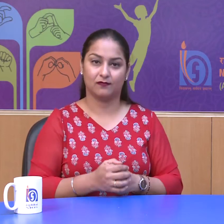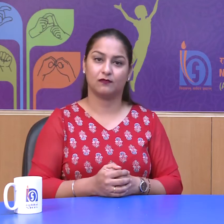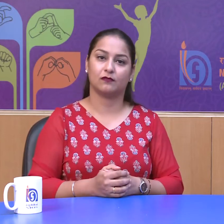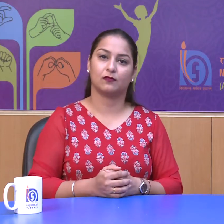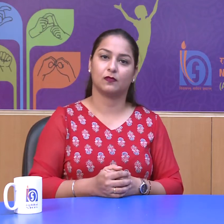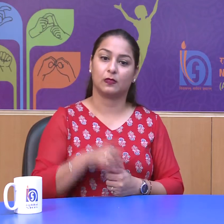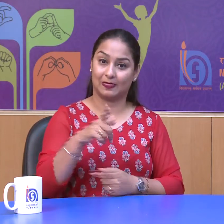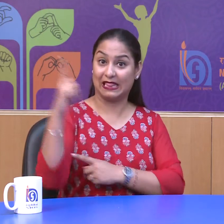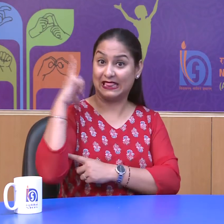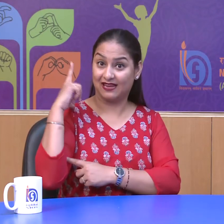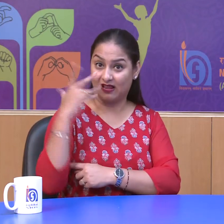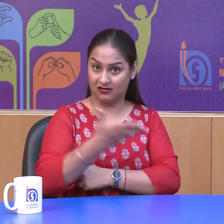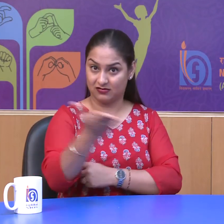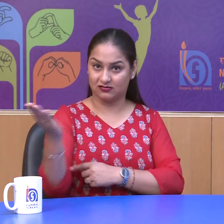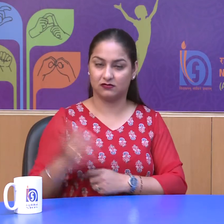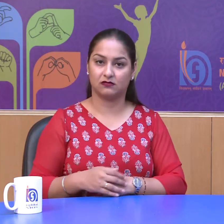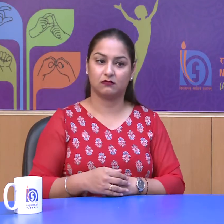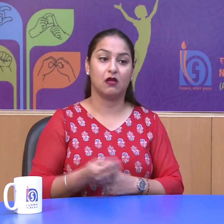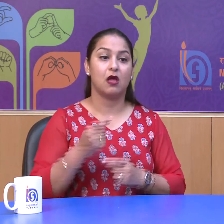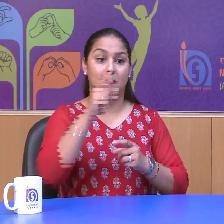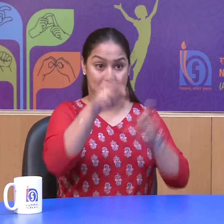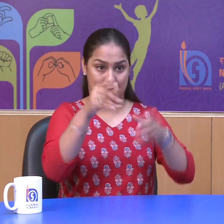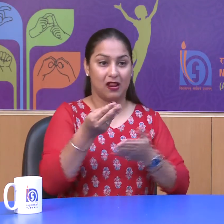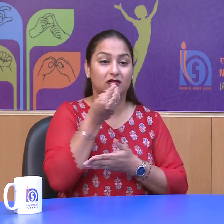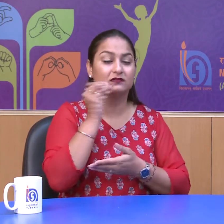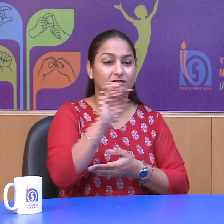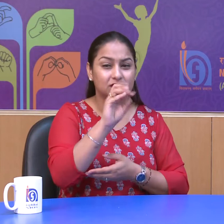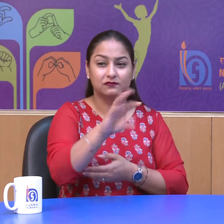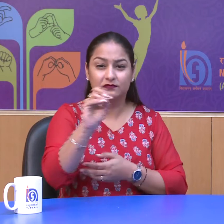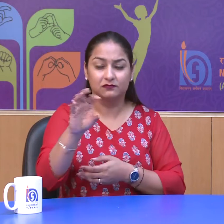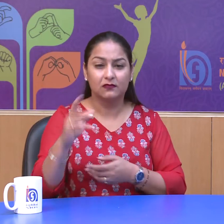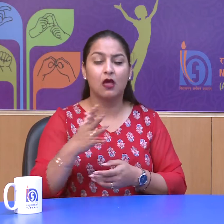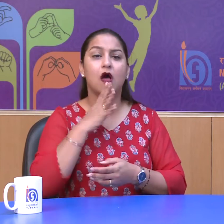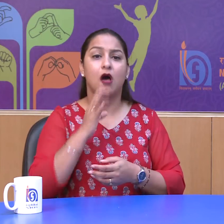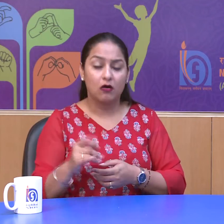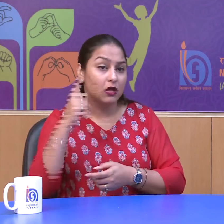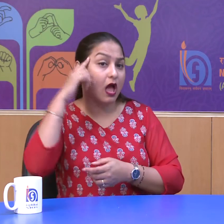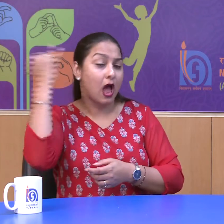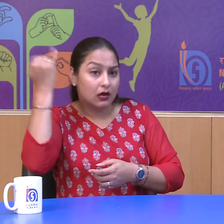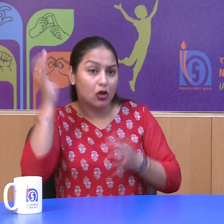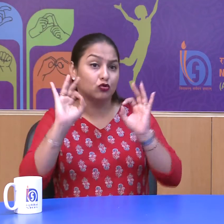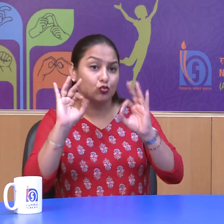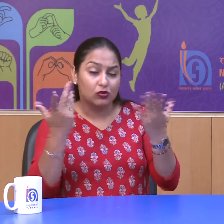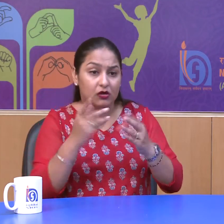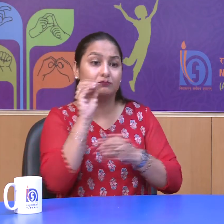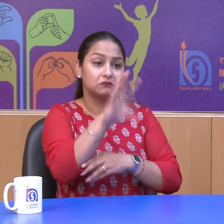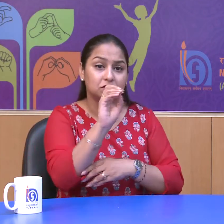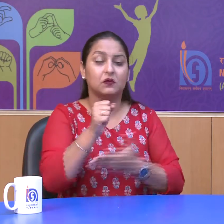their leaders feed the people with facts and ideas. We hear